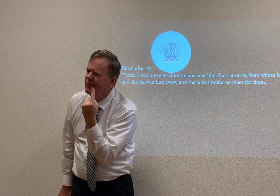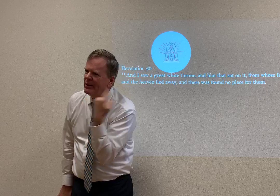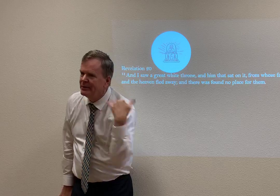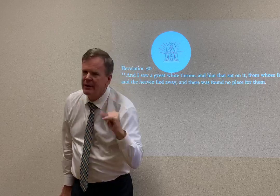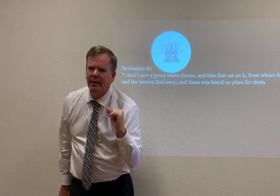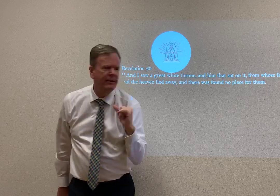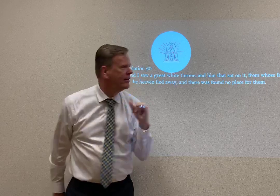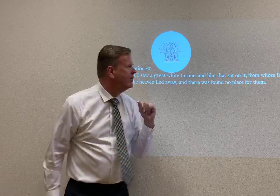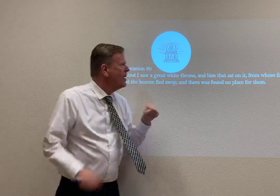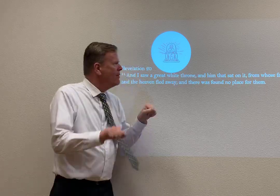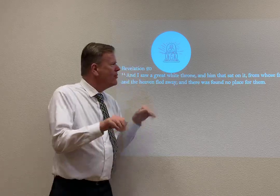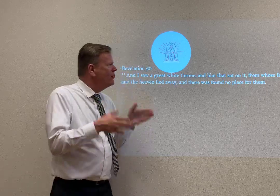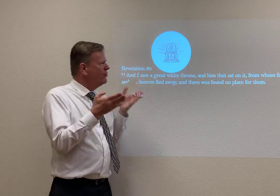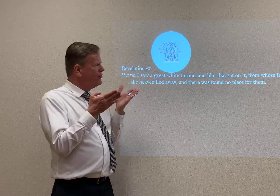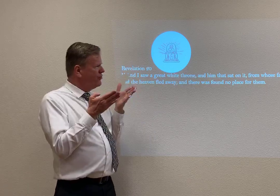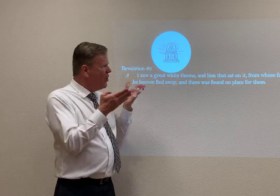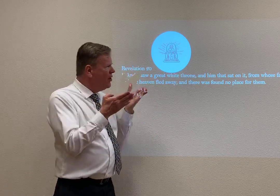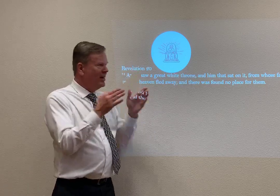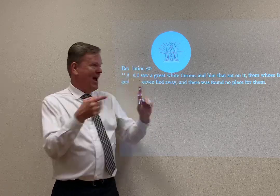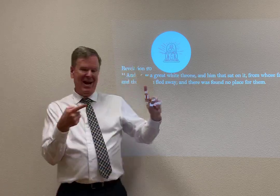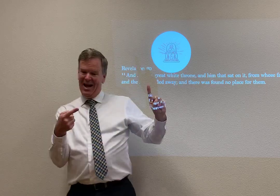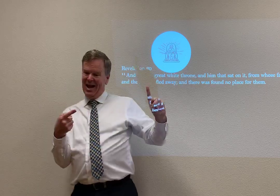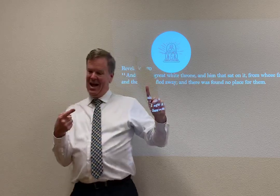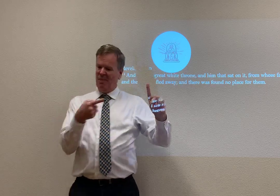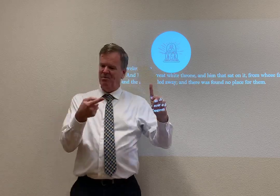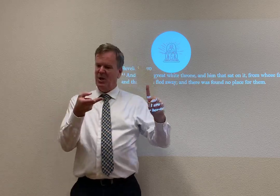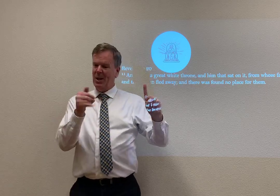It's only doing, and it does so in the singular tense.